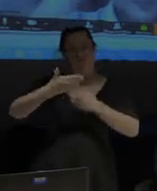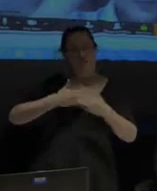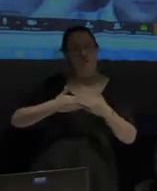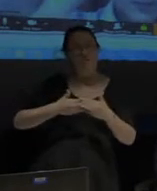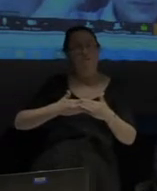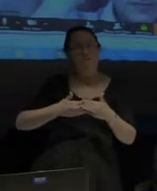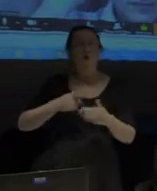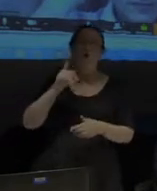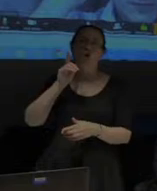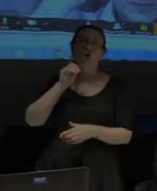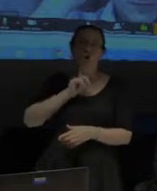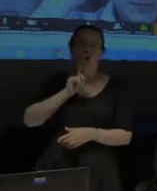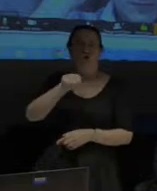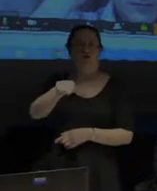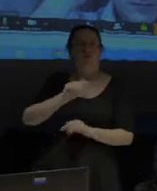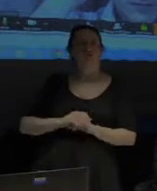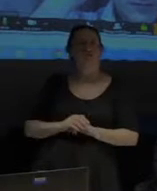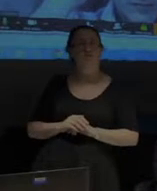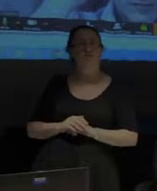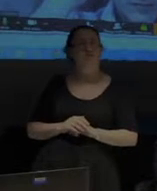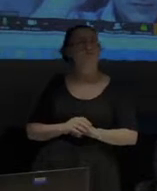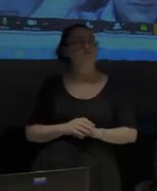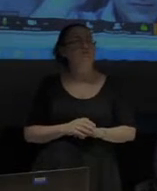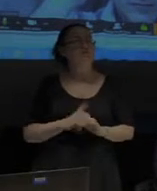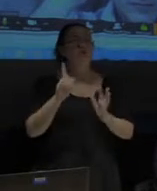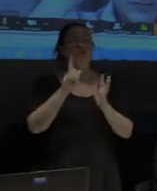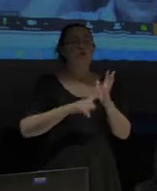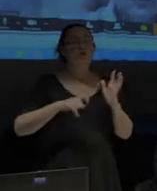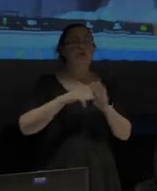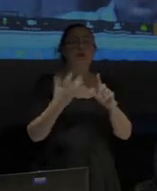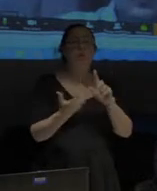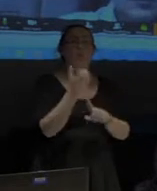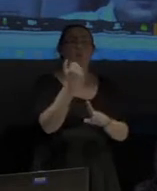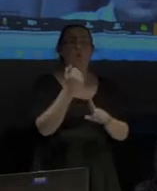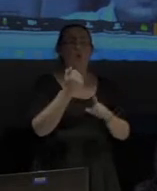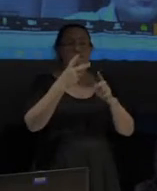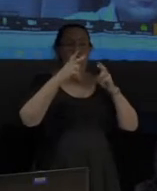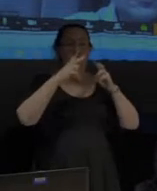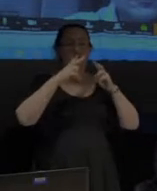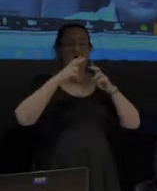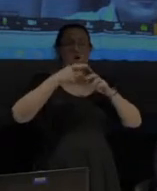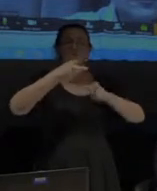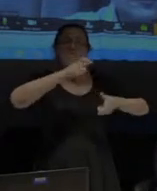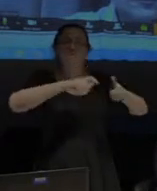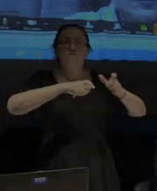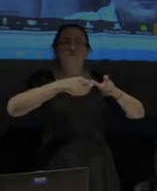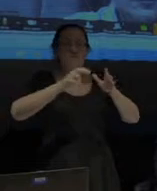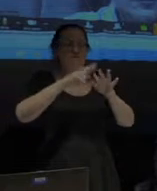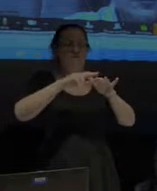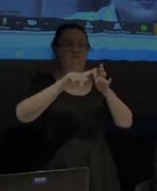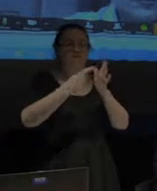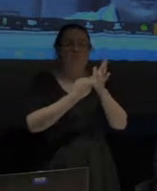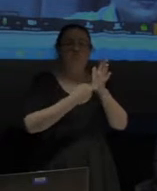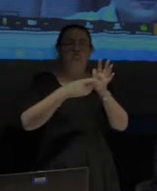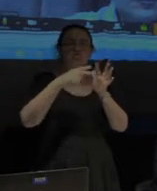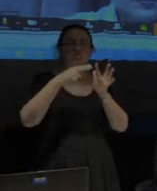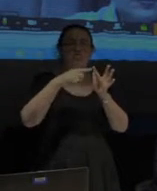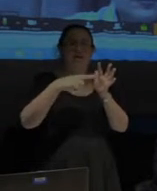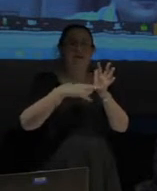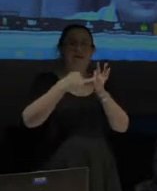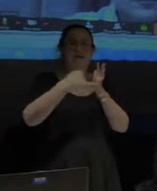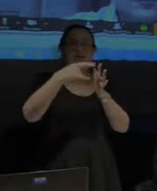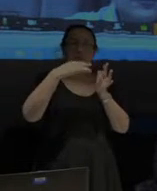be a her. If I said, what did the UK winner of the forensic science medal look like, or the